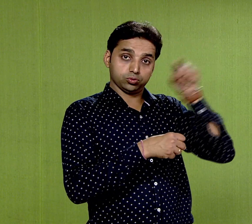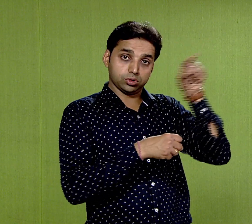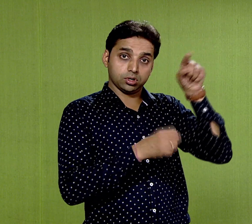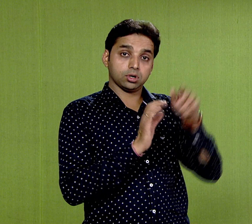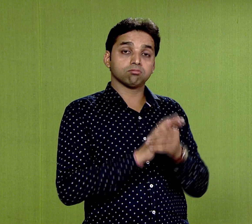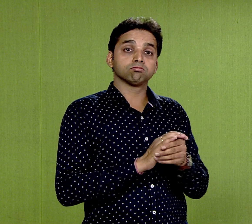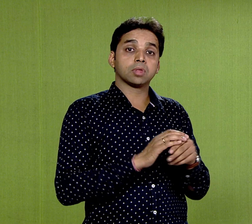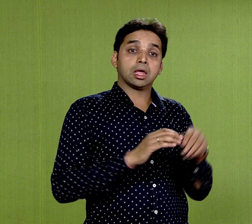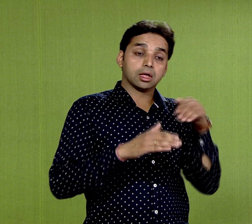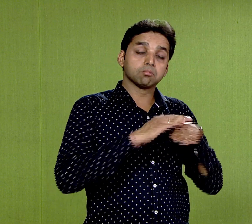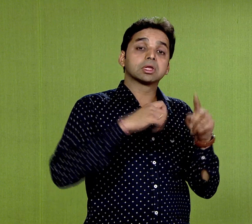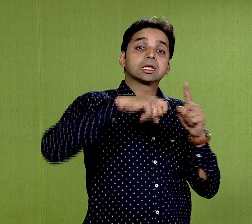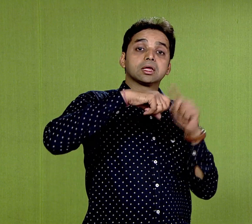King Humayun